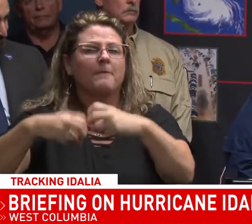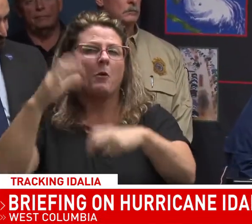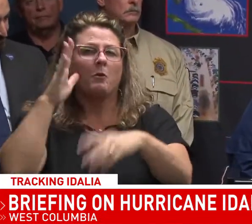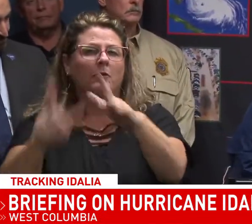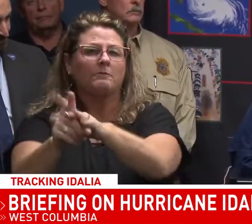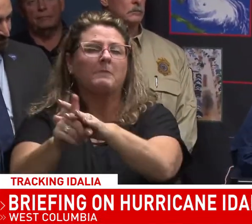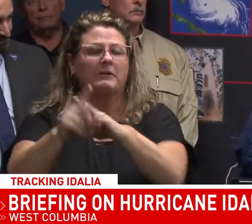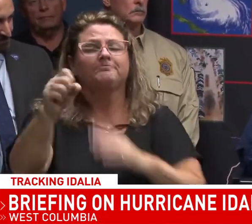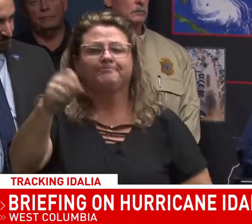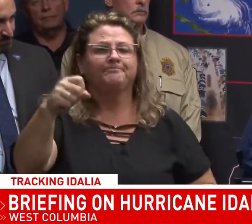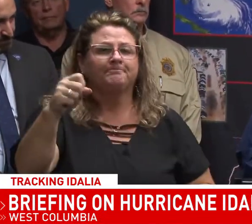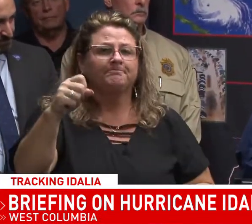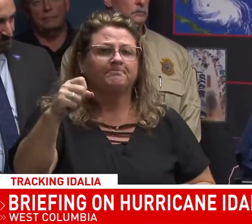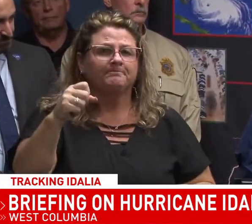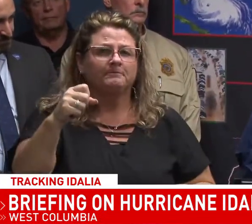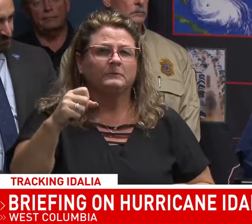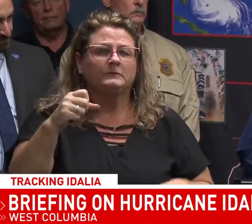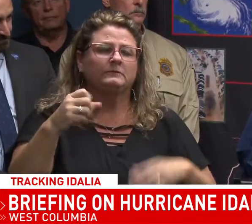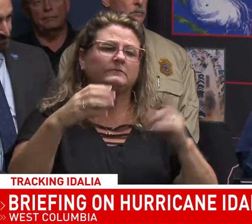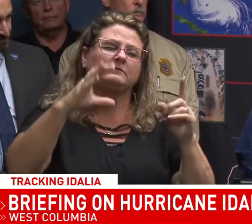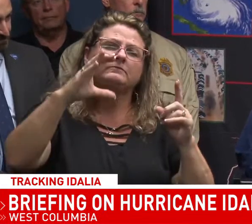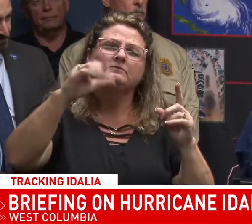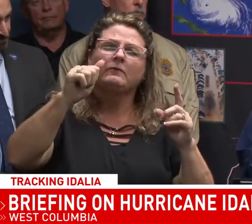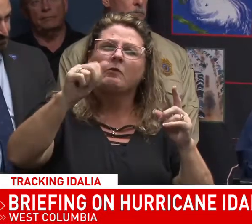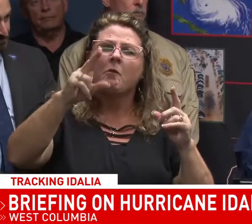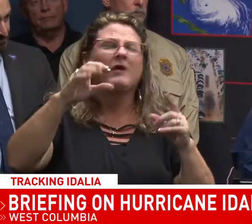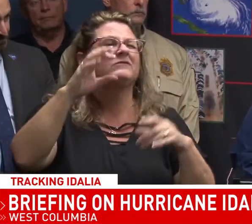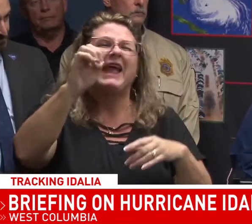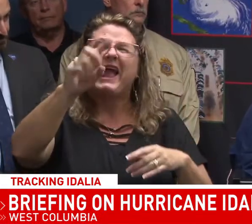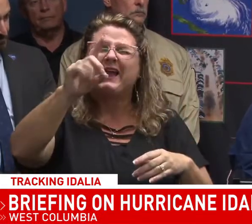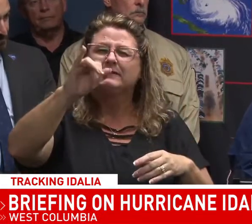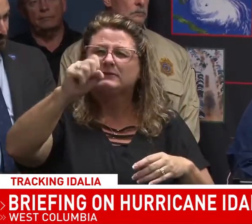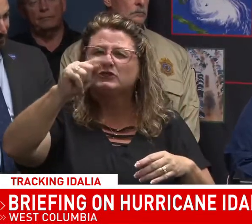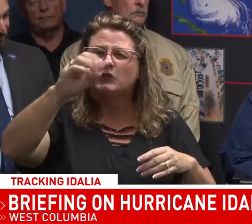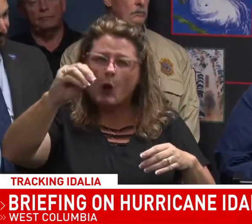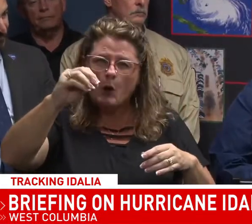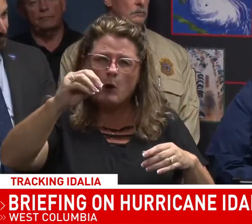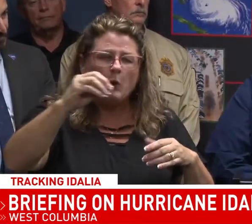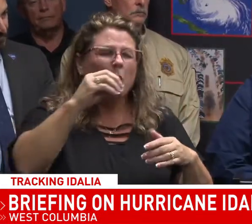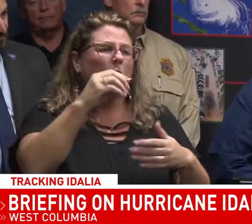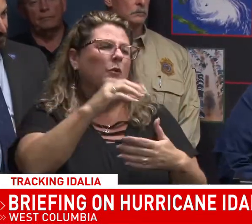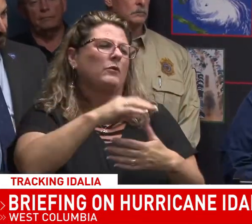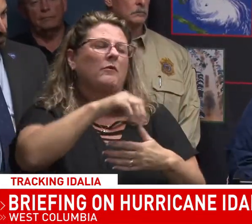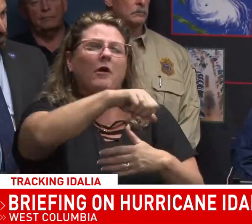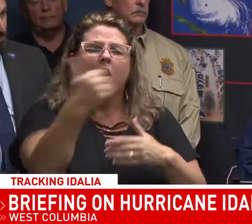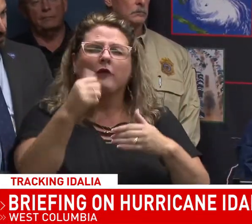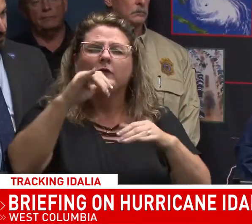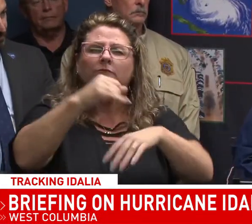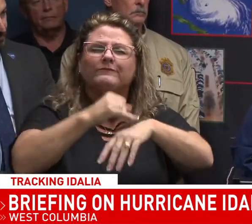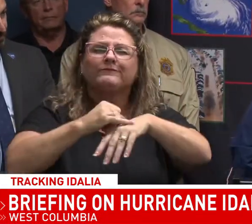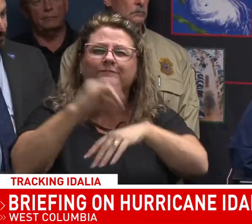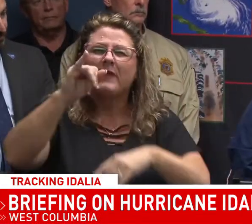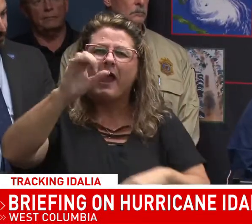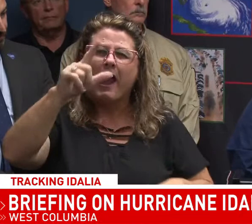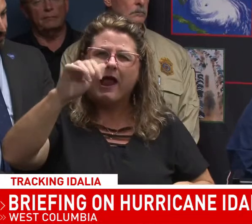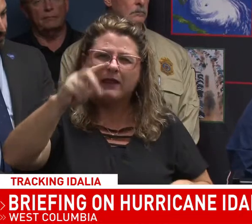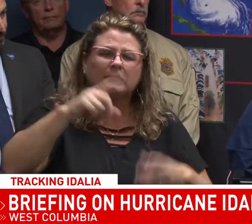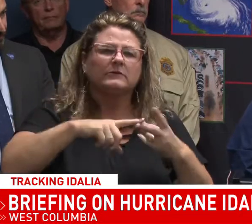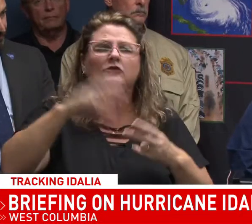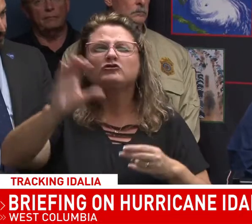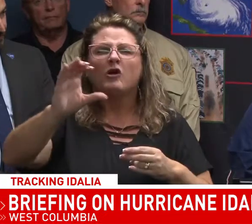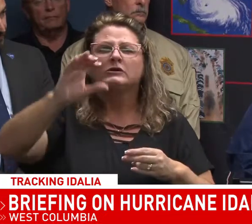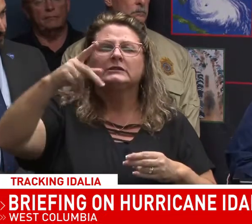storm like this. So a lot of the causeways to like Edisto and some of the other island communities, of course, the Charleston